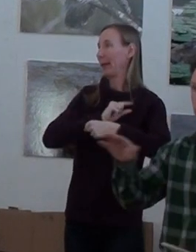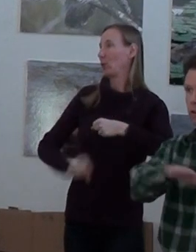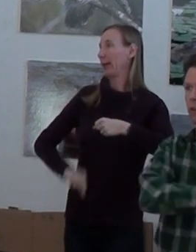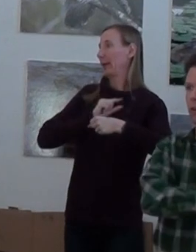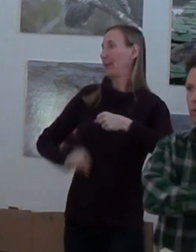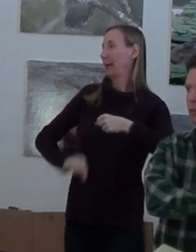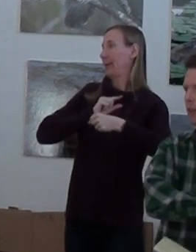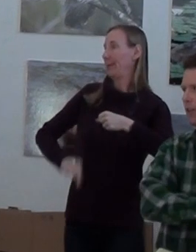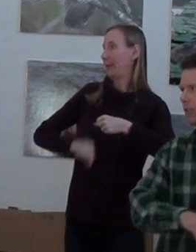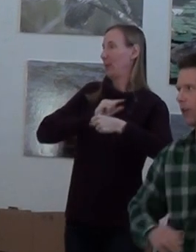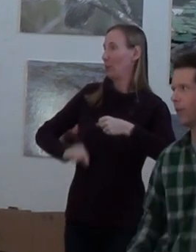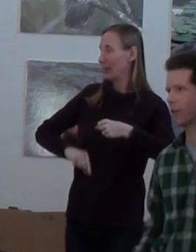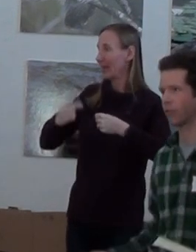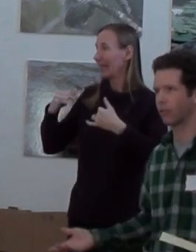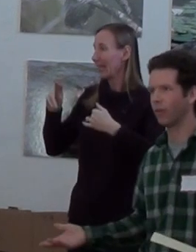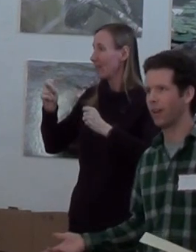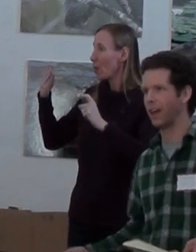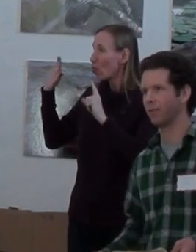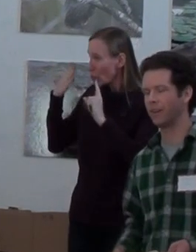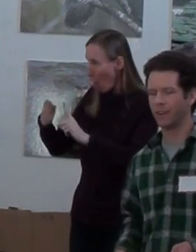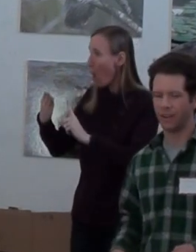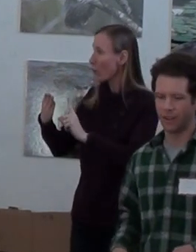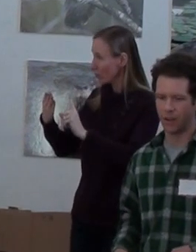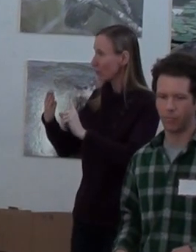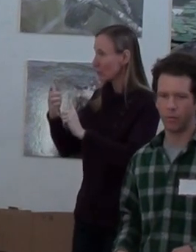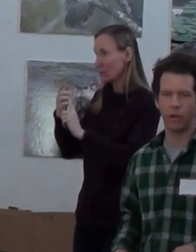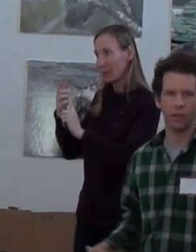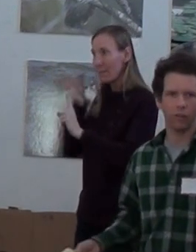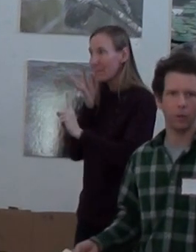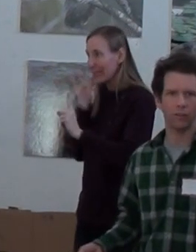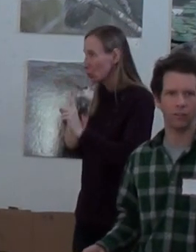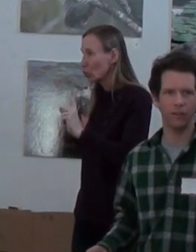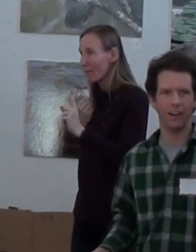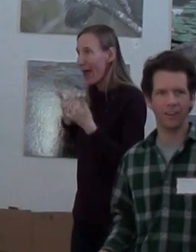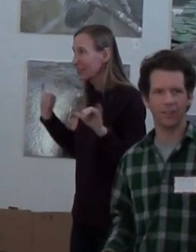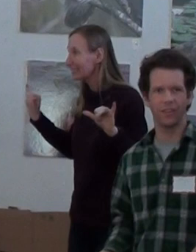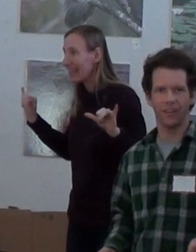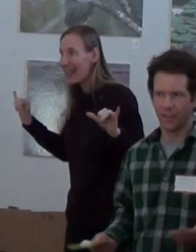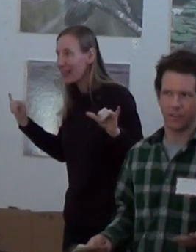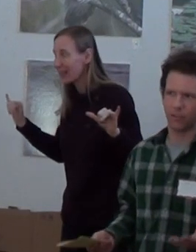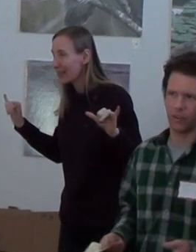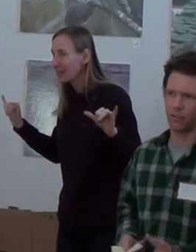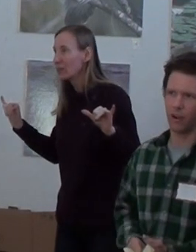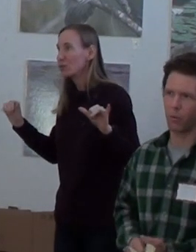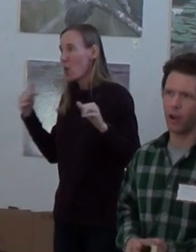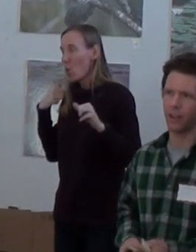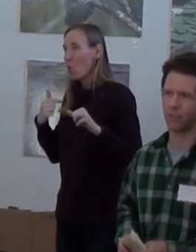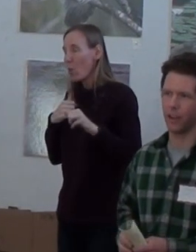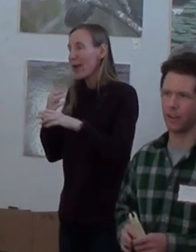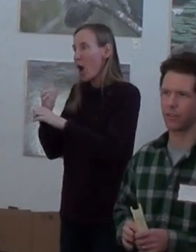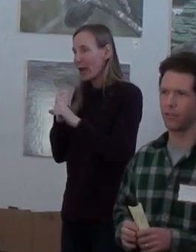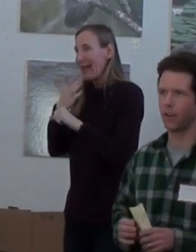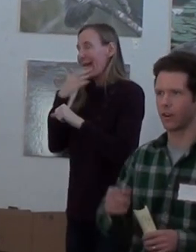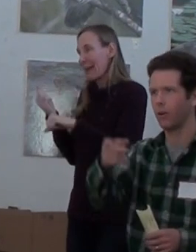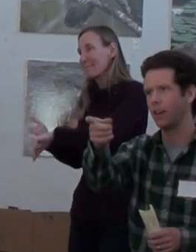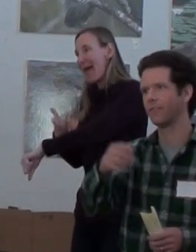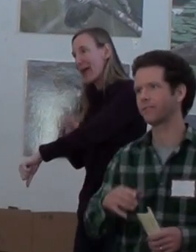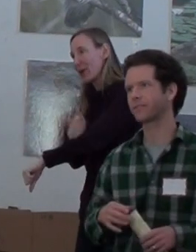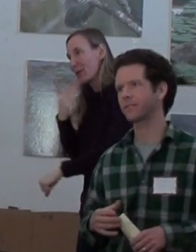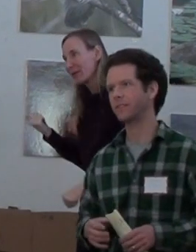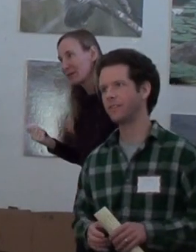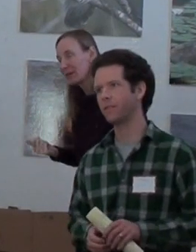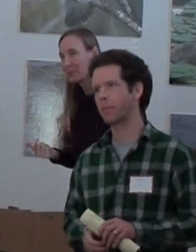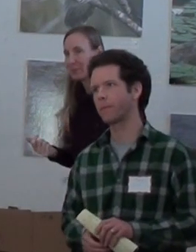little bit more than they started with 30 years ago, because they're still alive. You guys, this makes sense to you guys? It's not rocket science. Go